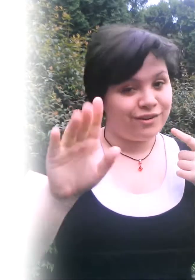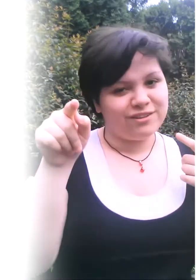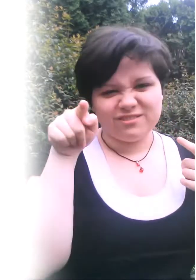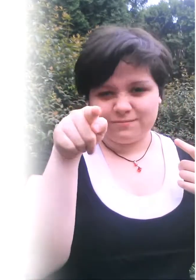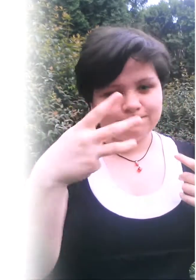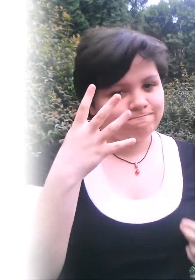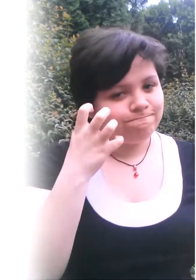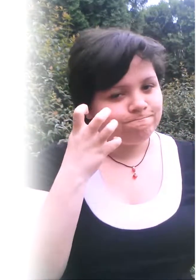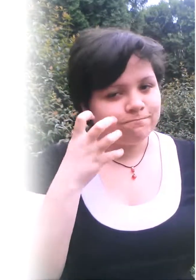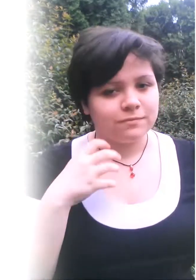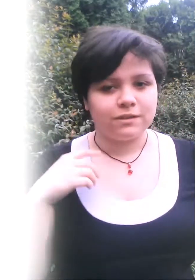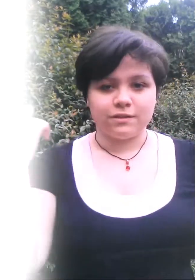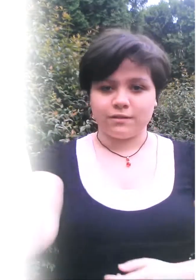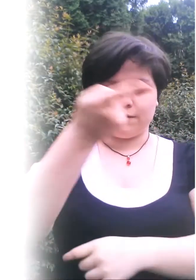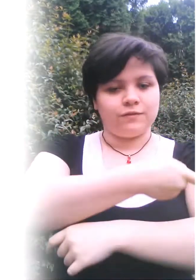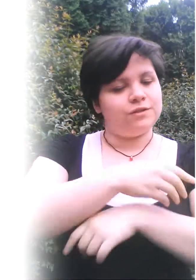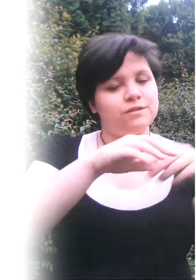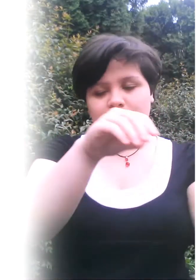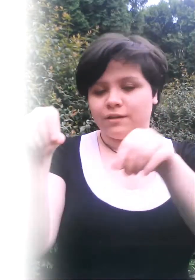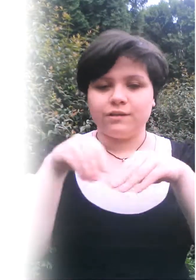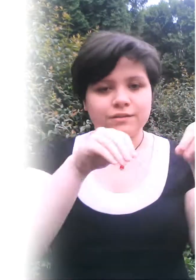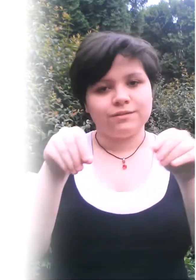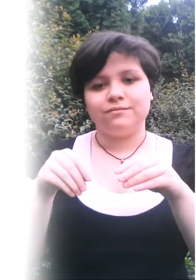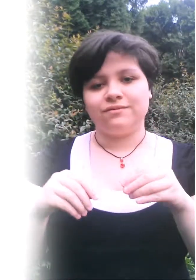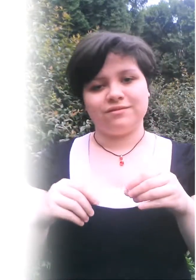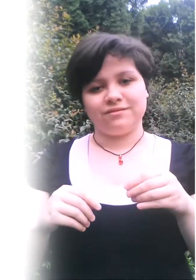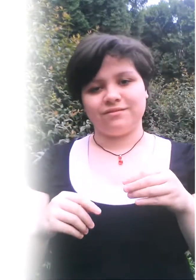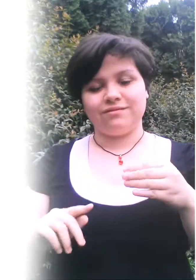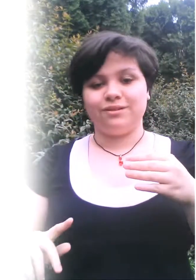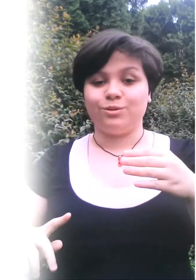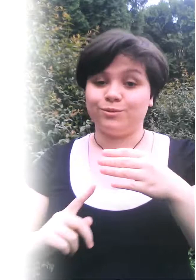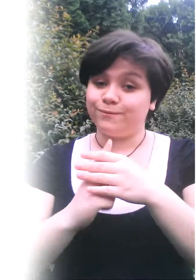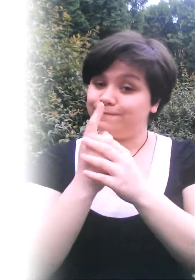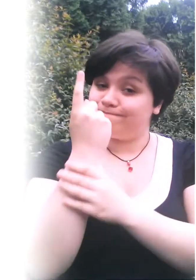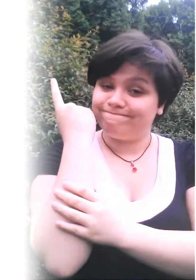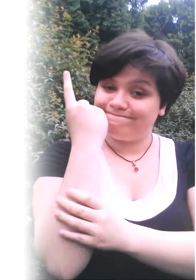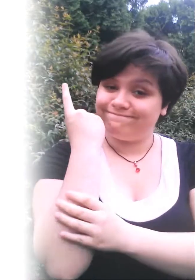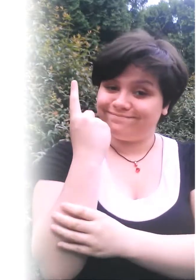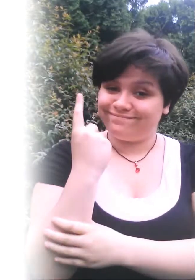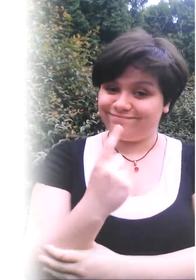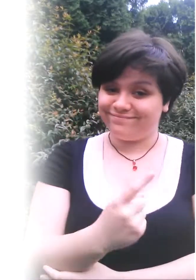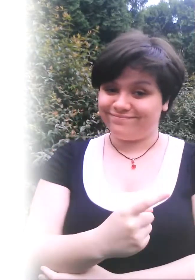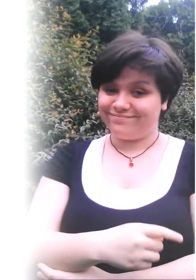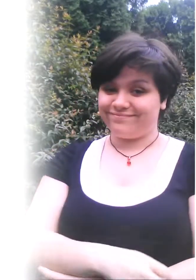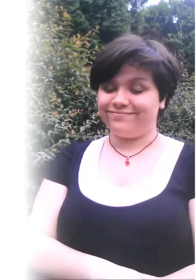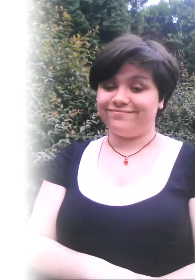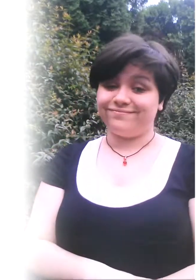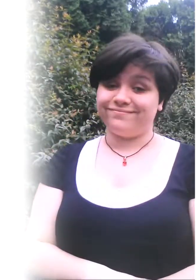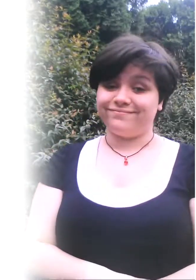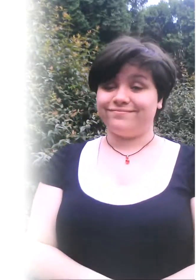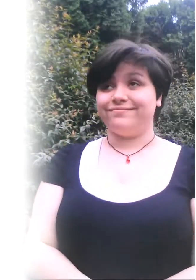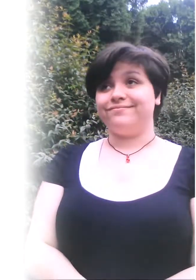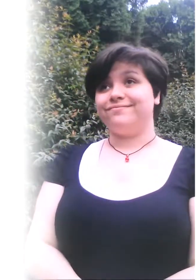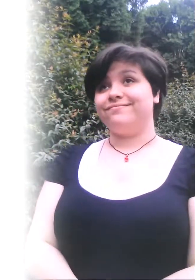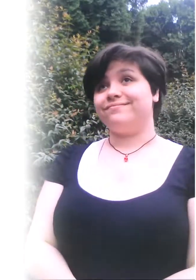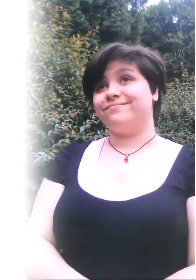I laughed at her and she got mad, the first day that she planted it was just a twig.